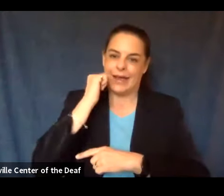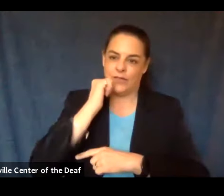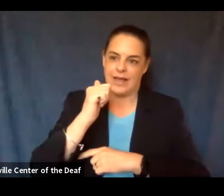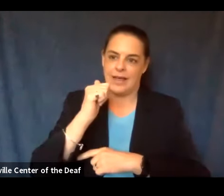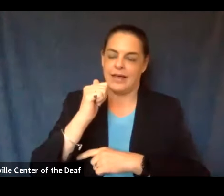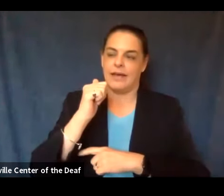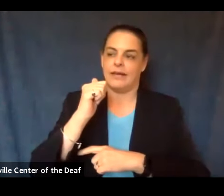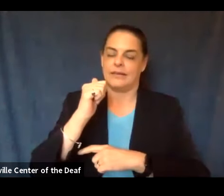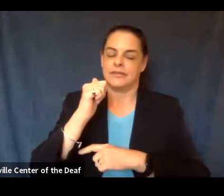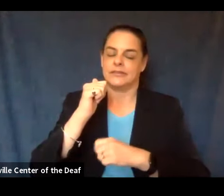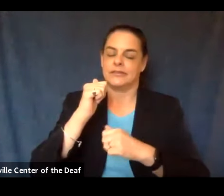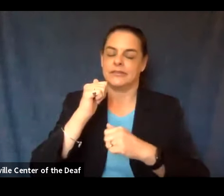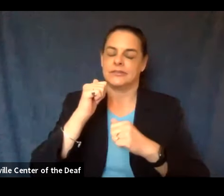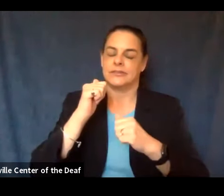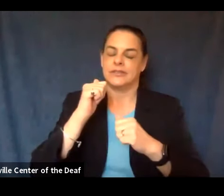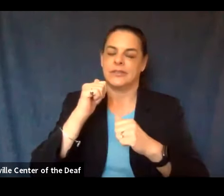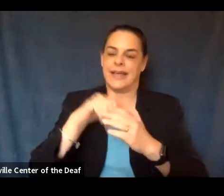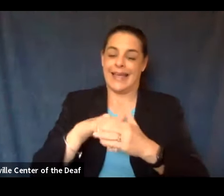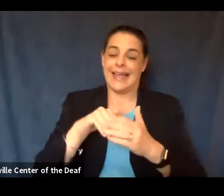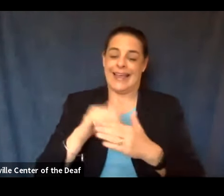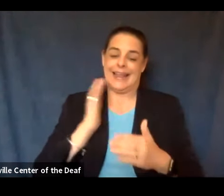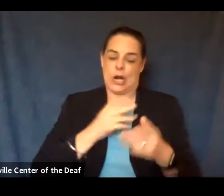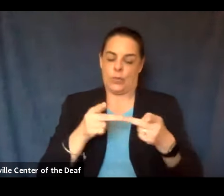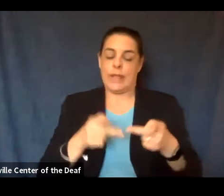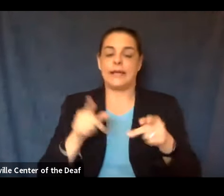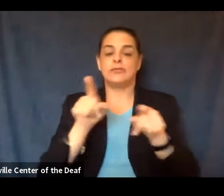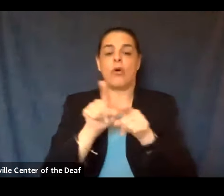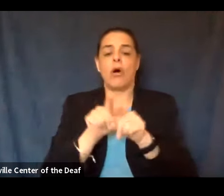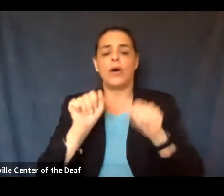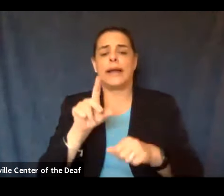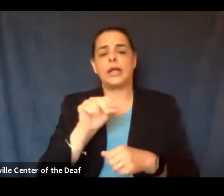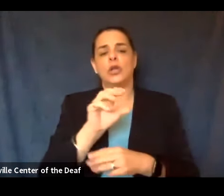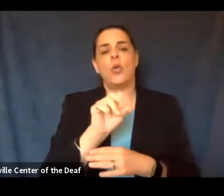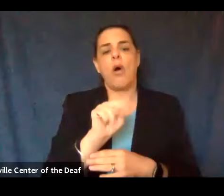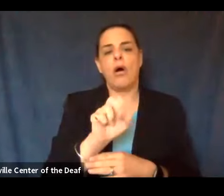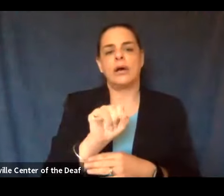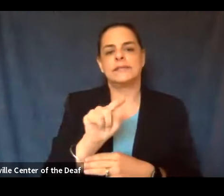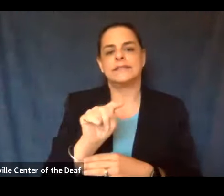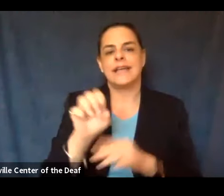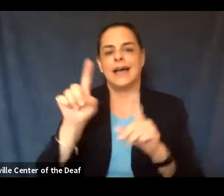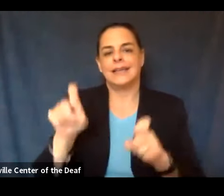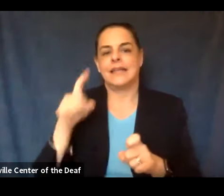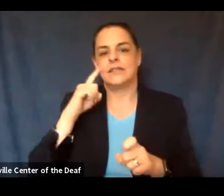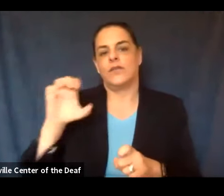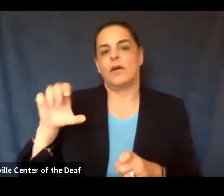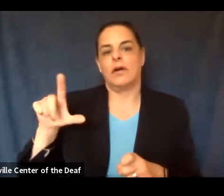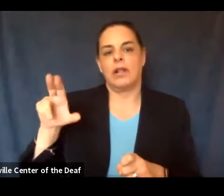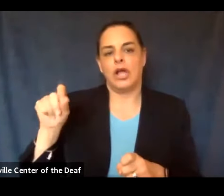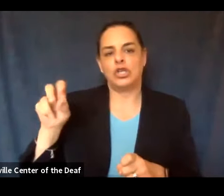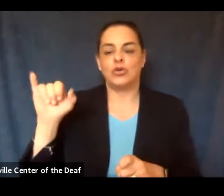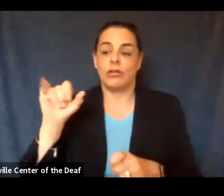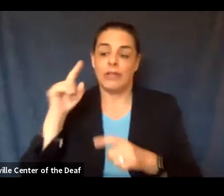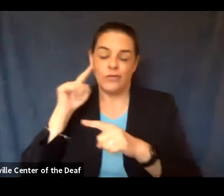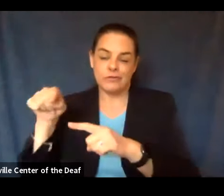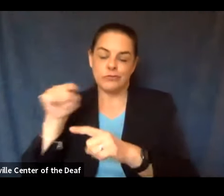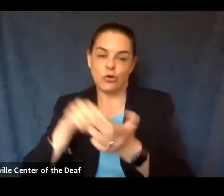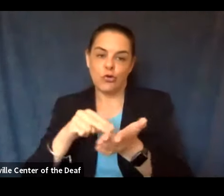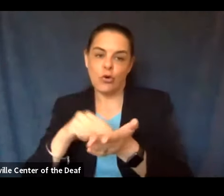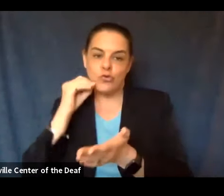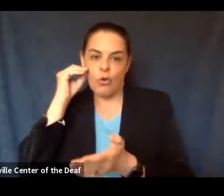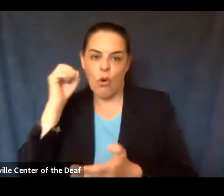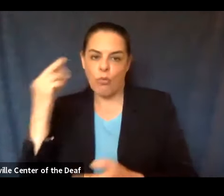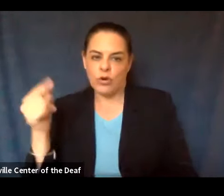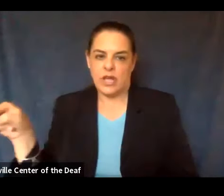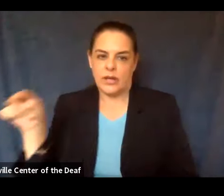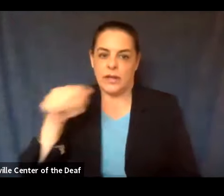are also capable of doing on-site testing for clusters, or like at a nursing home, or the clusters we talked about earlier